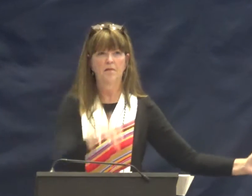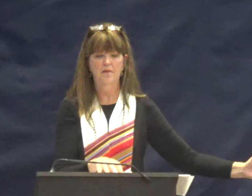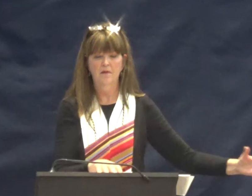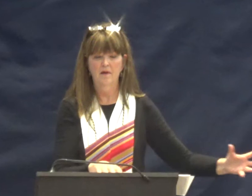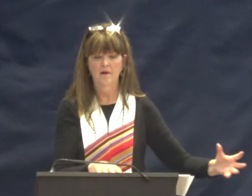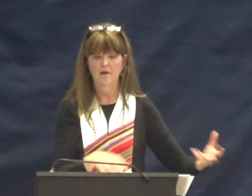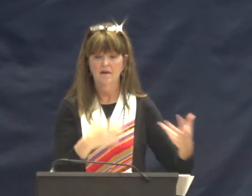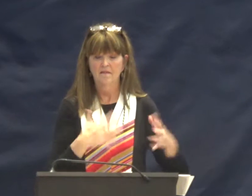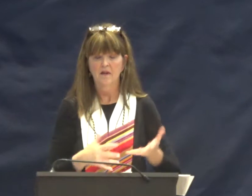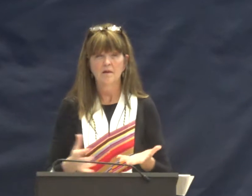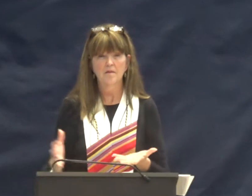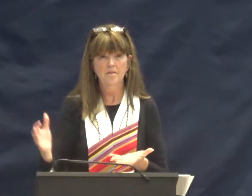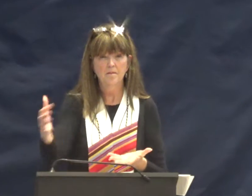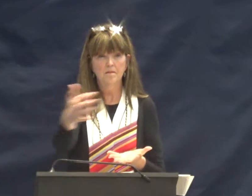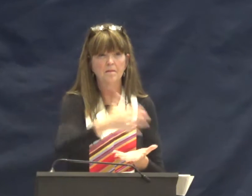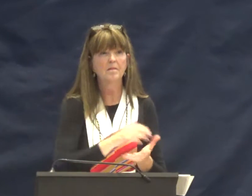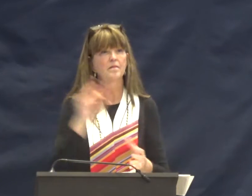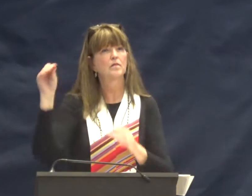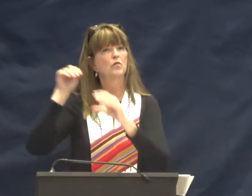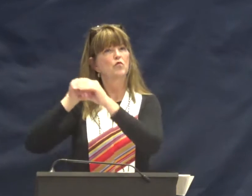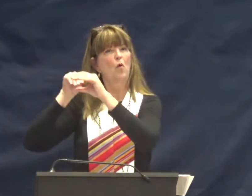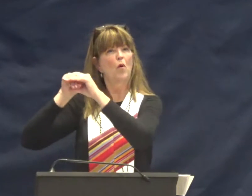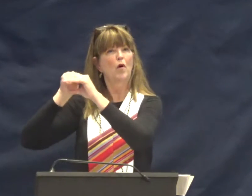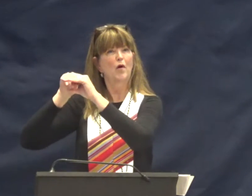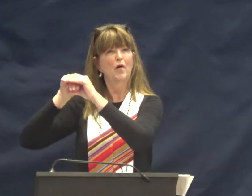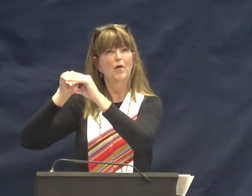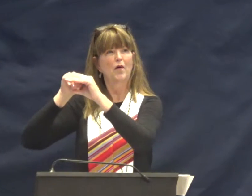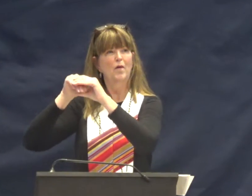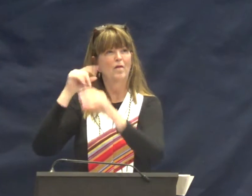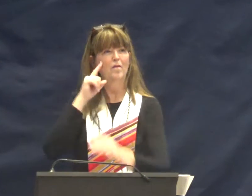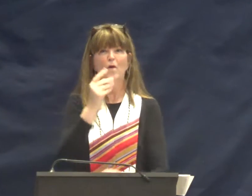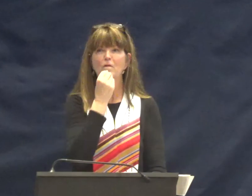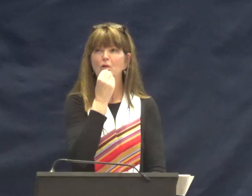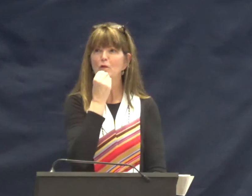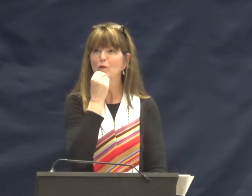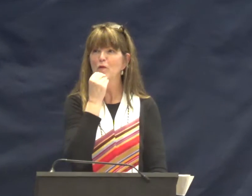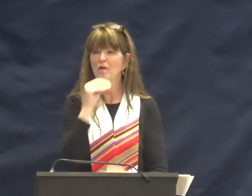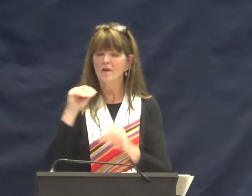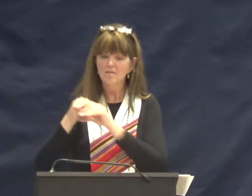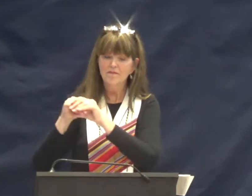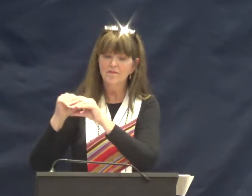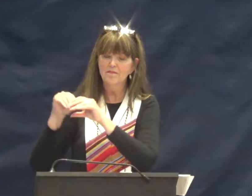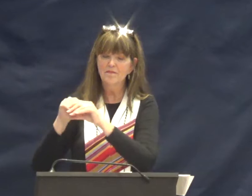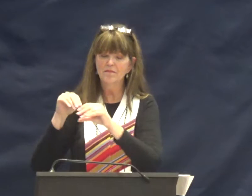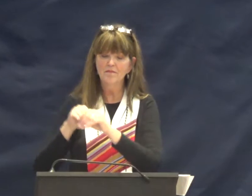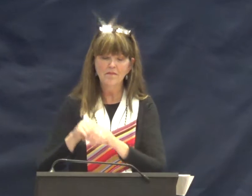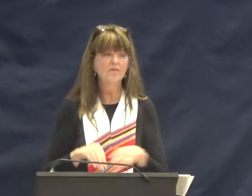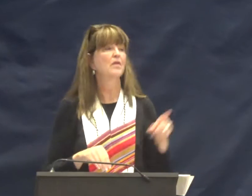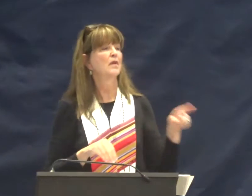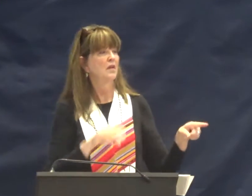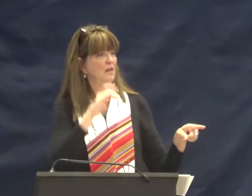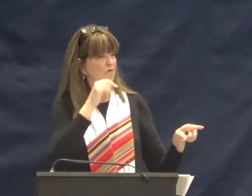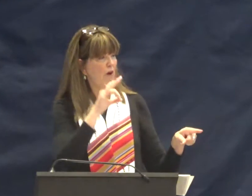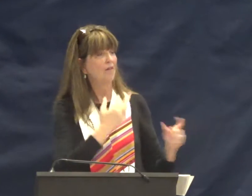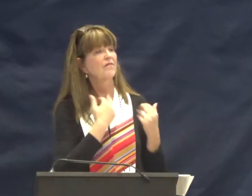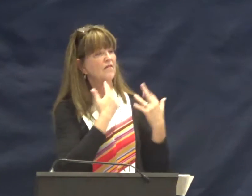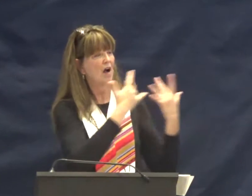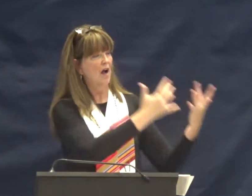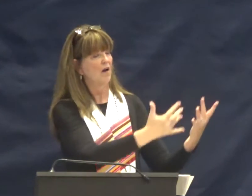so that the grain was heavier and it would fall to the ground, whereas the chaff would blow away. That way the grain could be collected